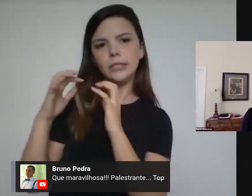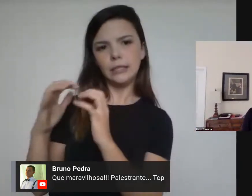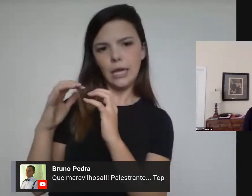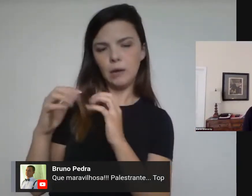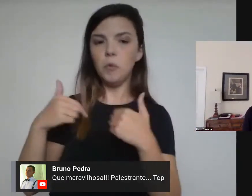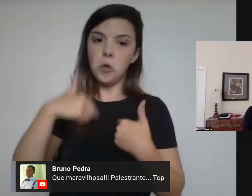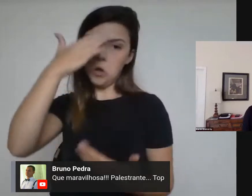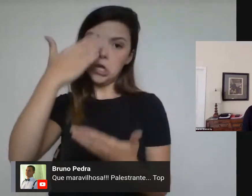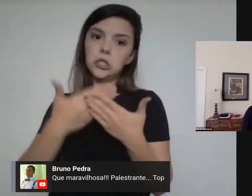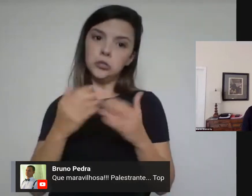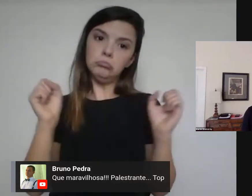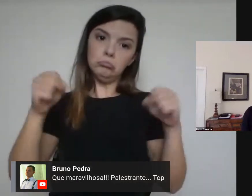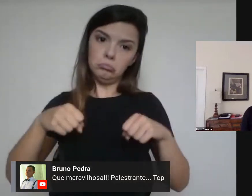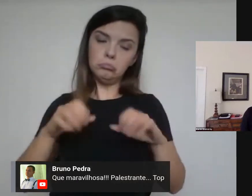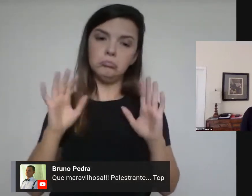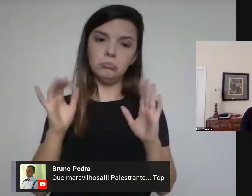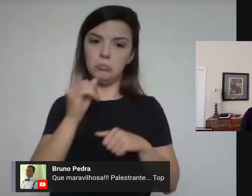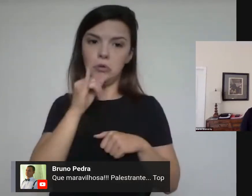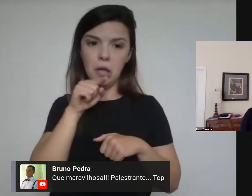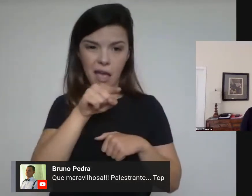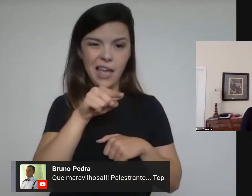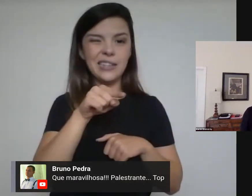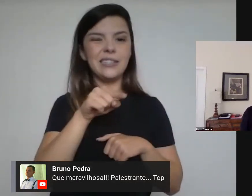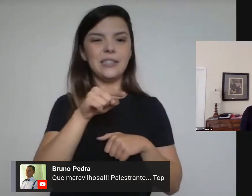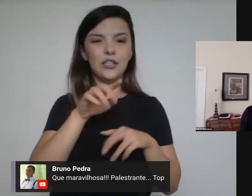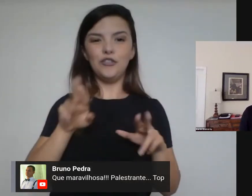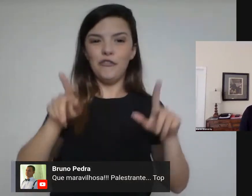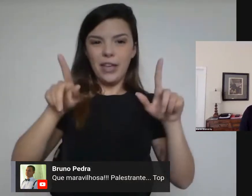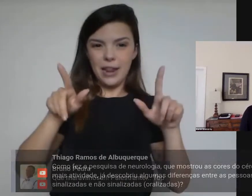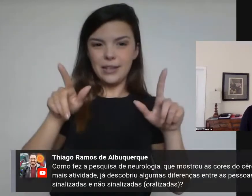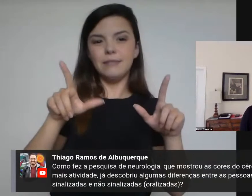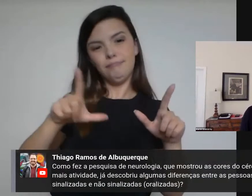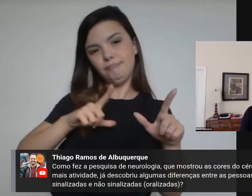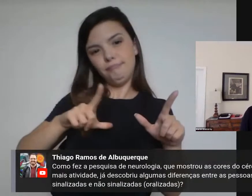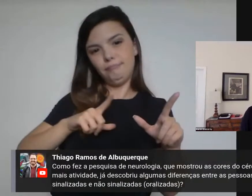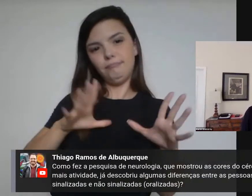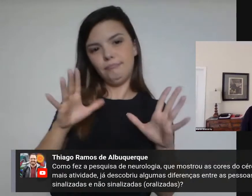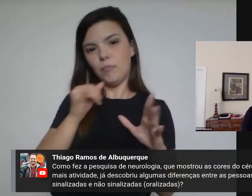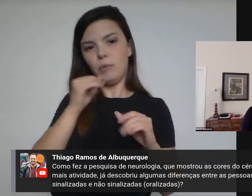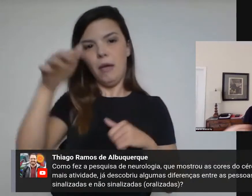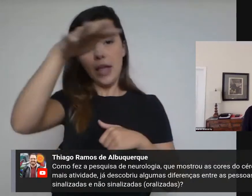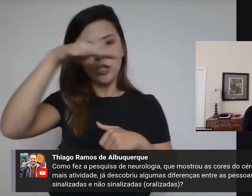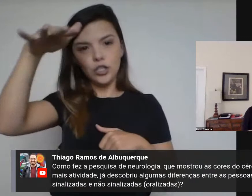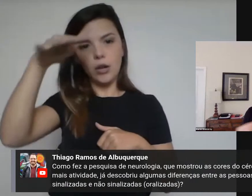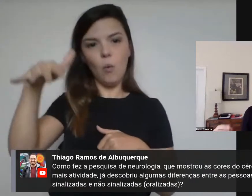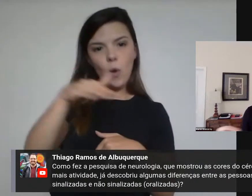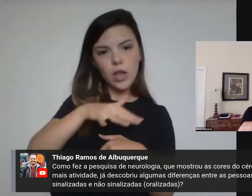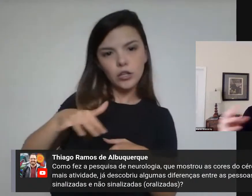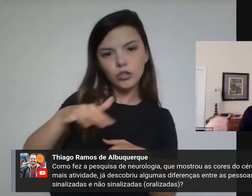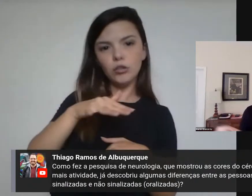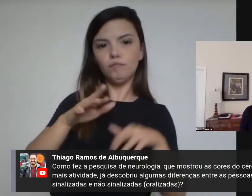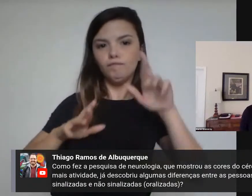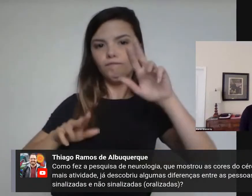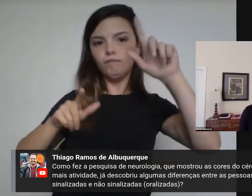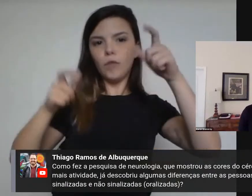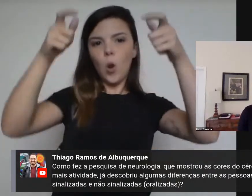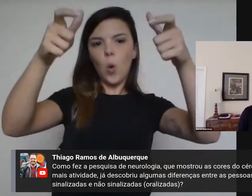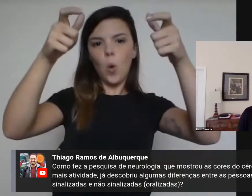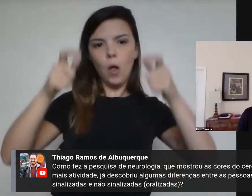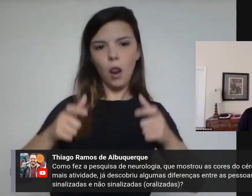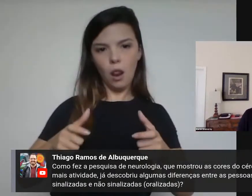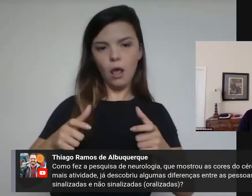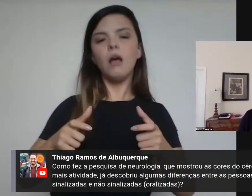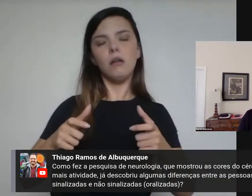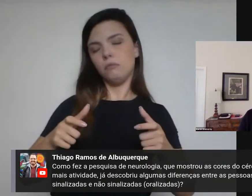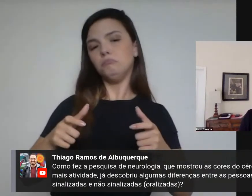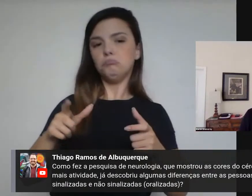would happen with that particular linguistic distinction. Is it's not the same as the locations in these classifier